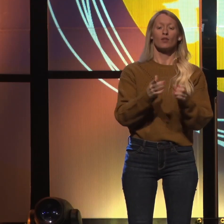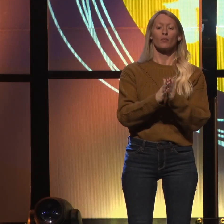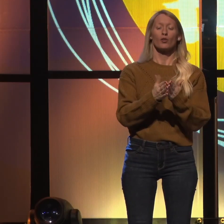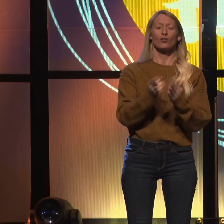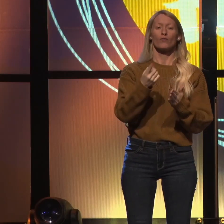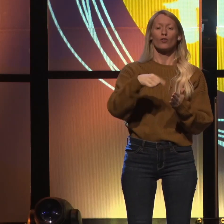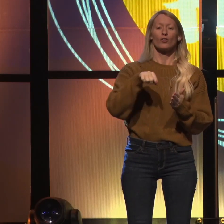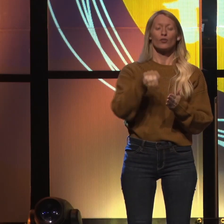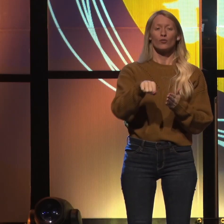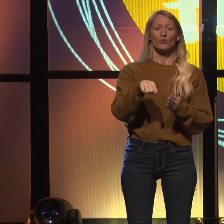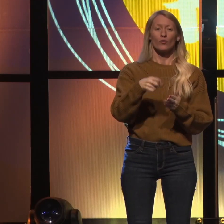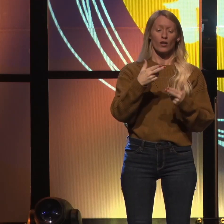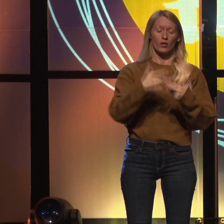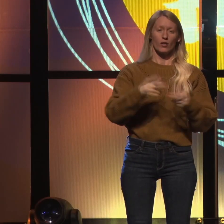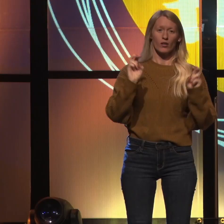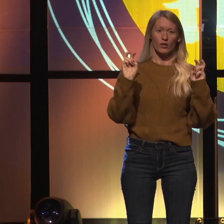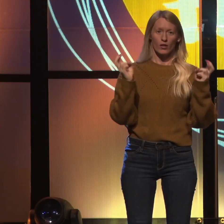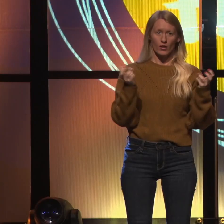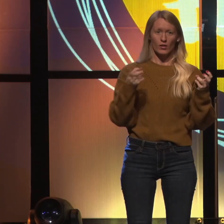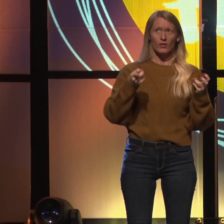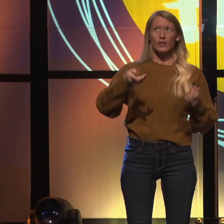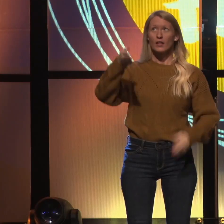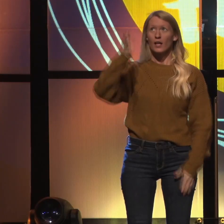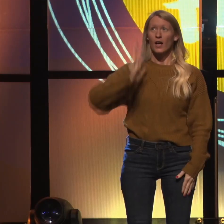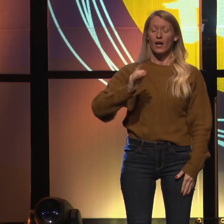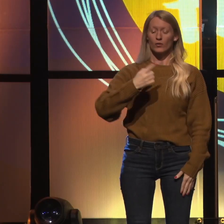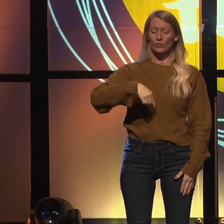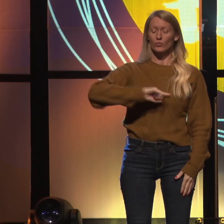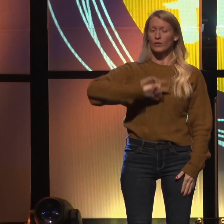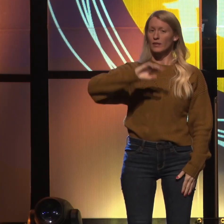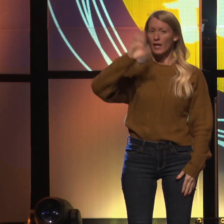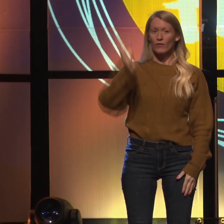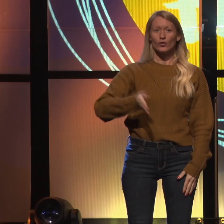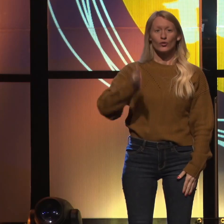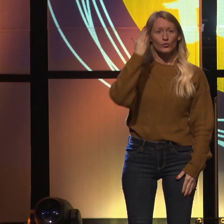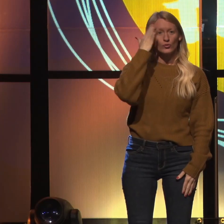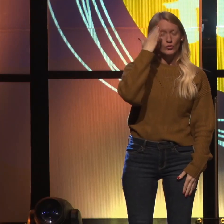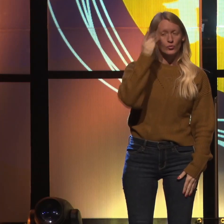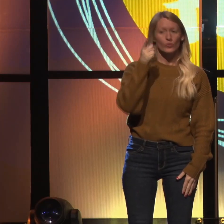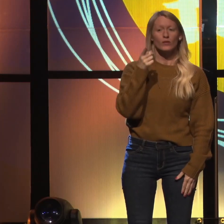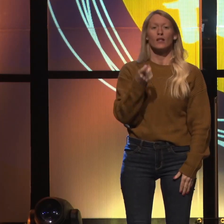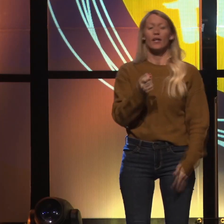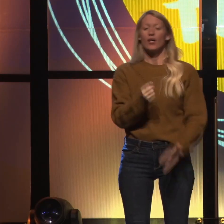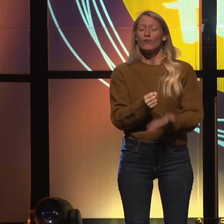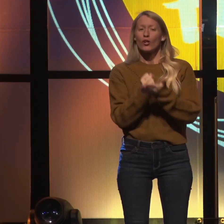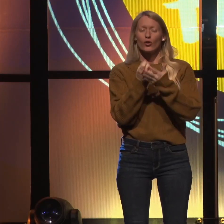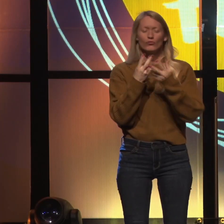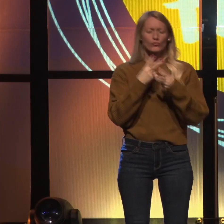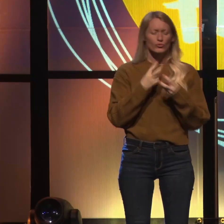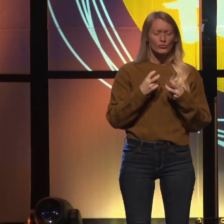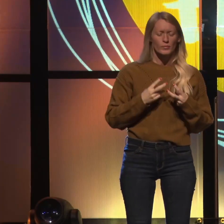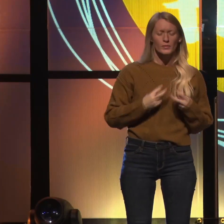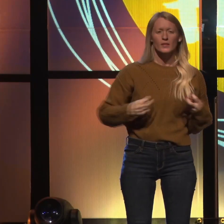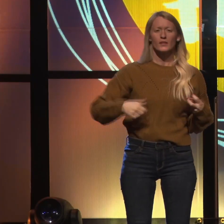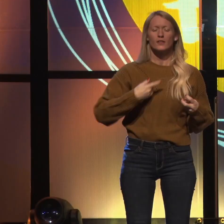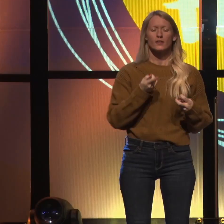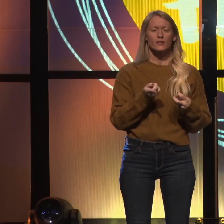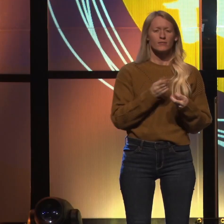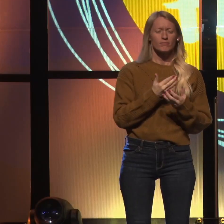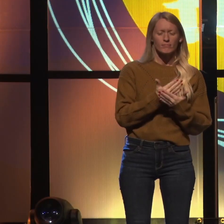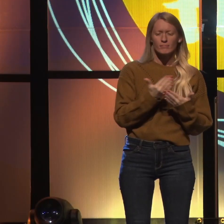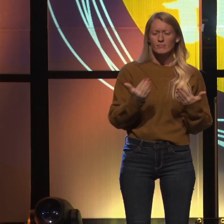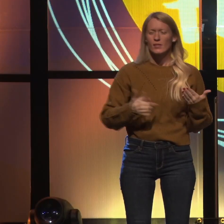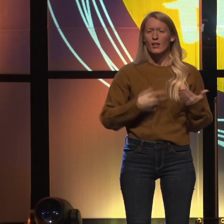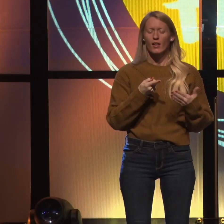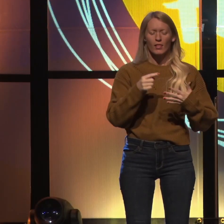Never Knew. And it's especially helpful if you are deconstructing maybe ways of thinking about God that were handed